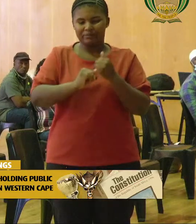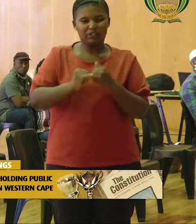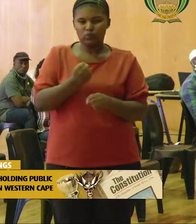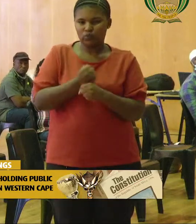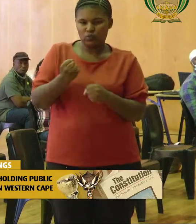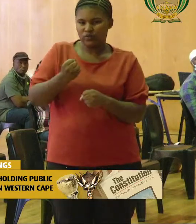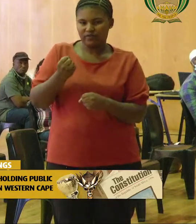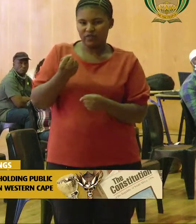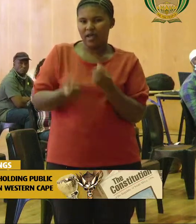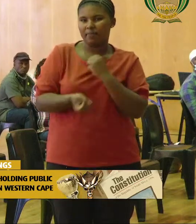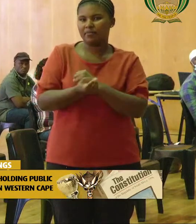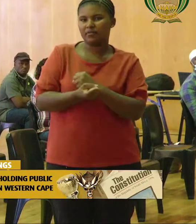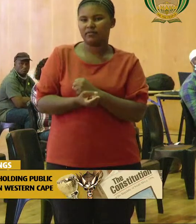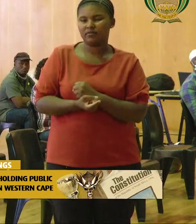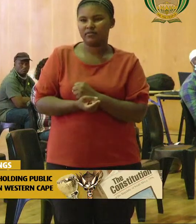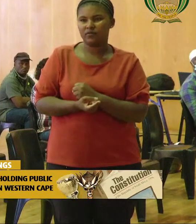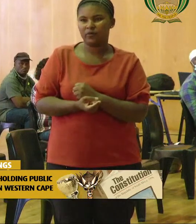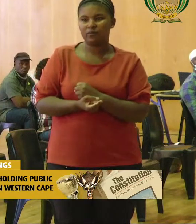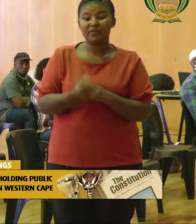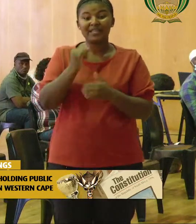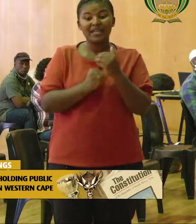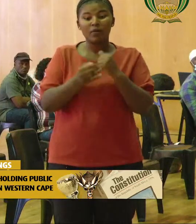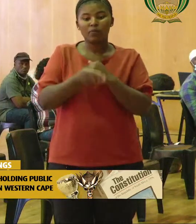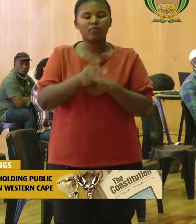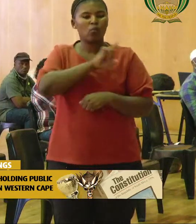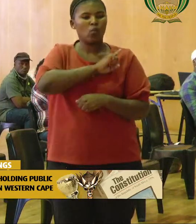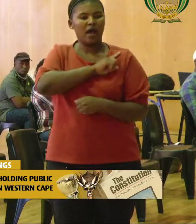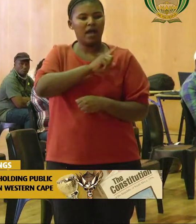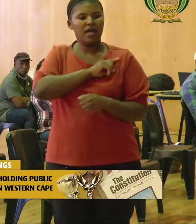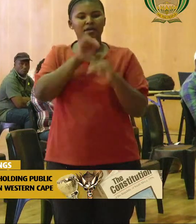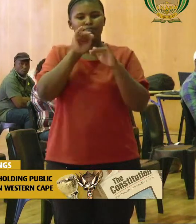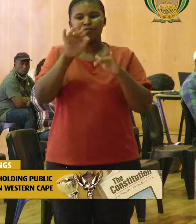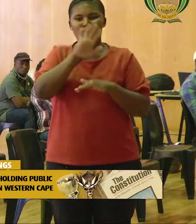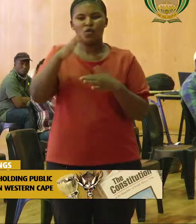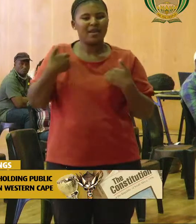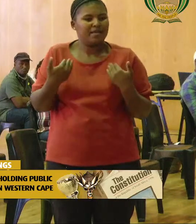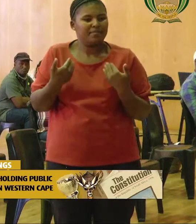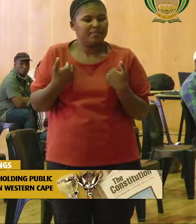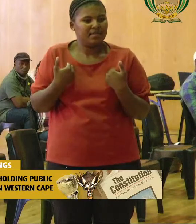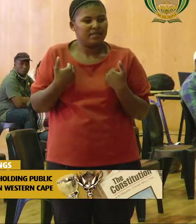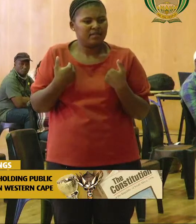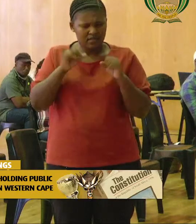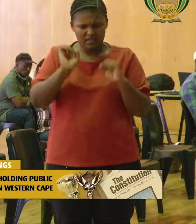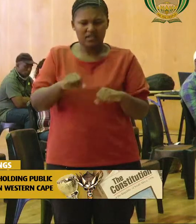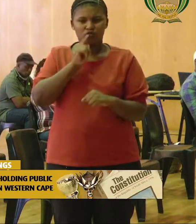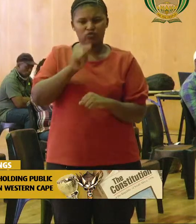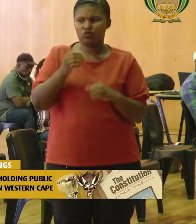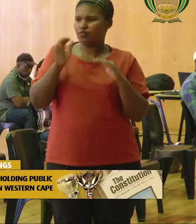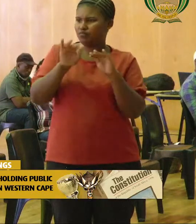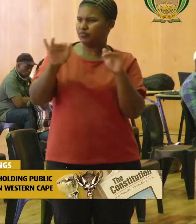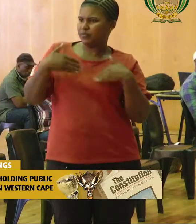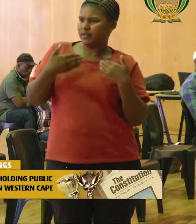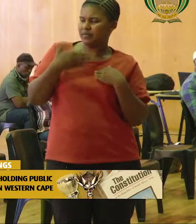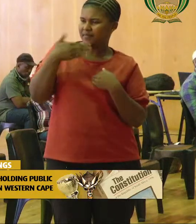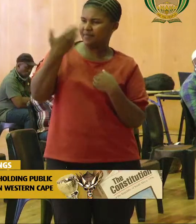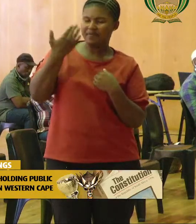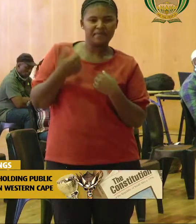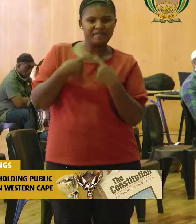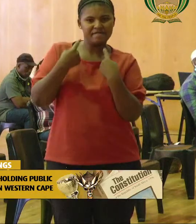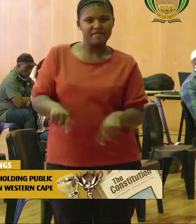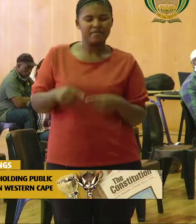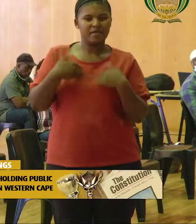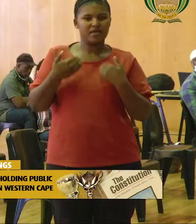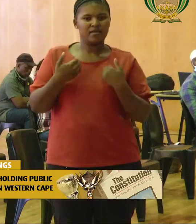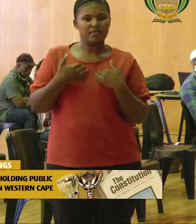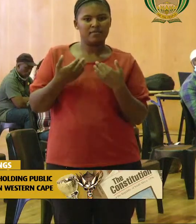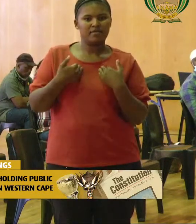on. Independent because people are not happy. We can't run away from that. People are not